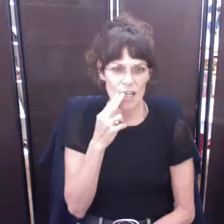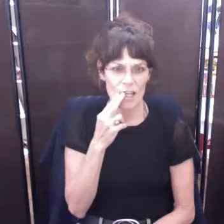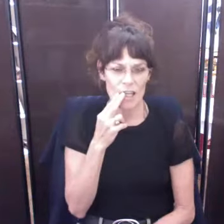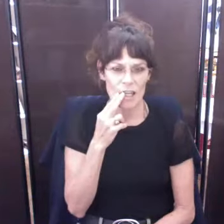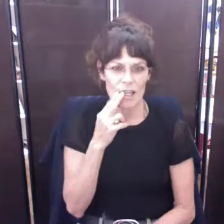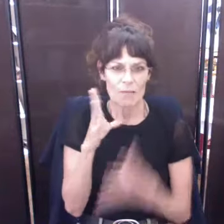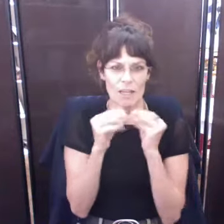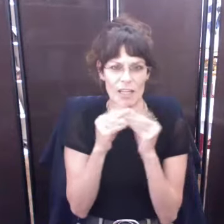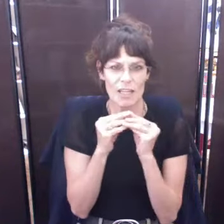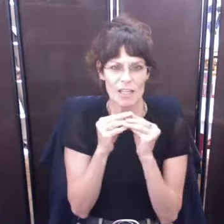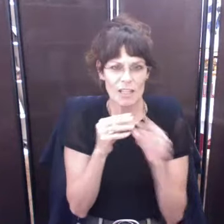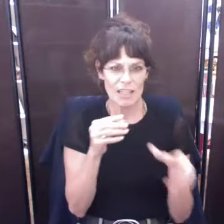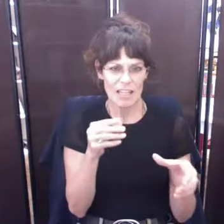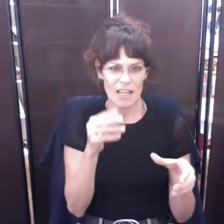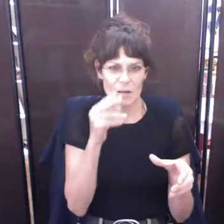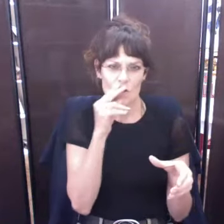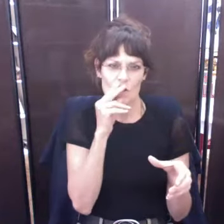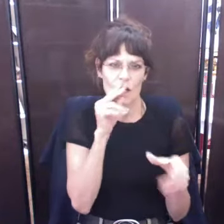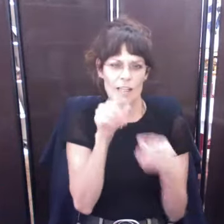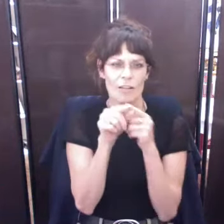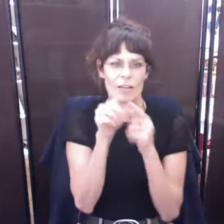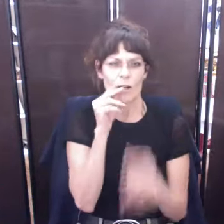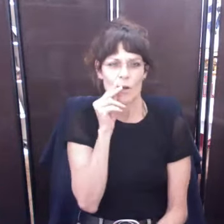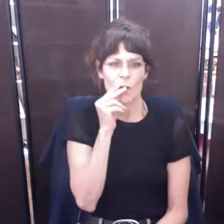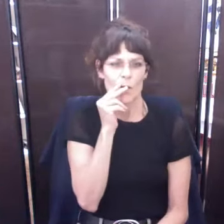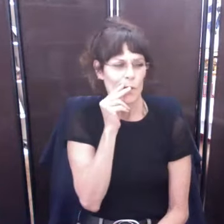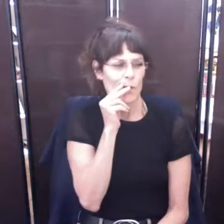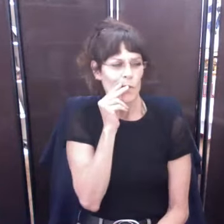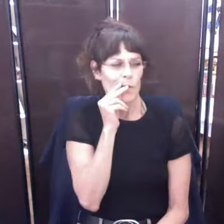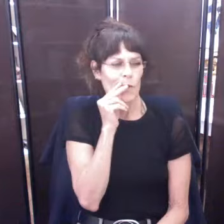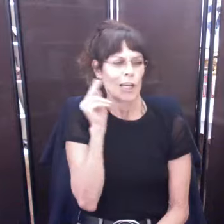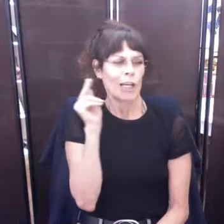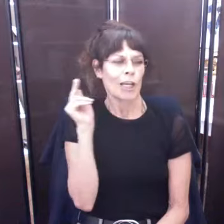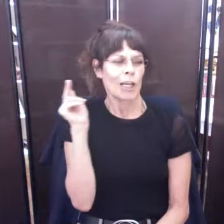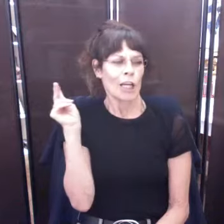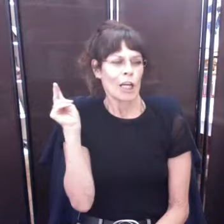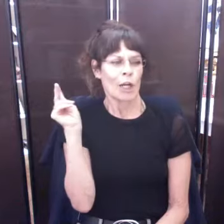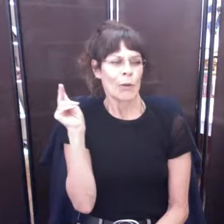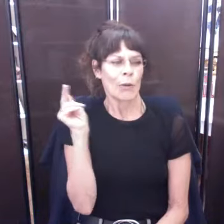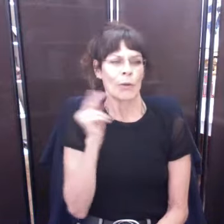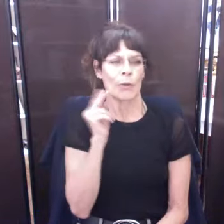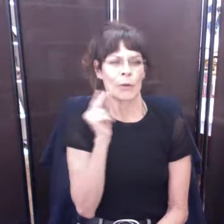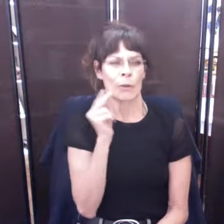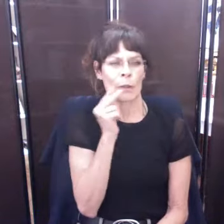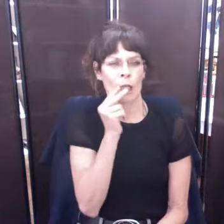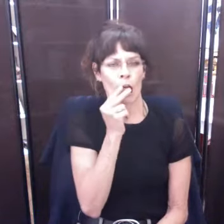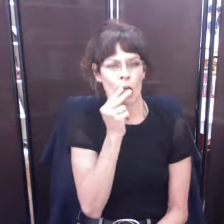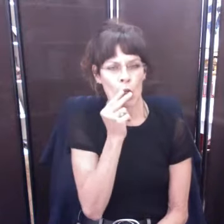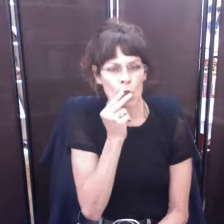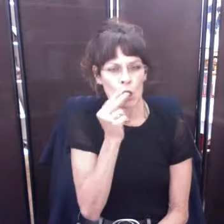would smoke and that ash would get really long. You ever watch one of those people? And she was like real shaky because she'd always be out drinking again. And I'd watch that ash